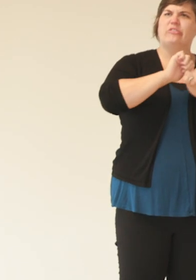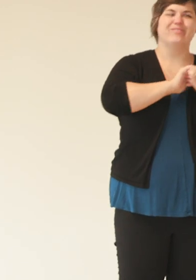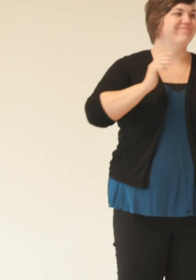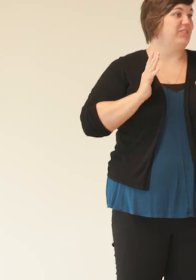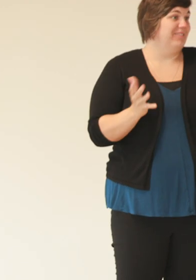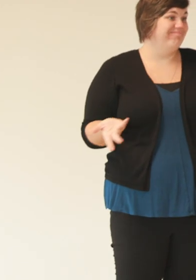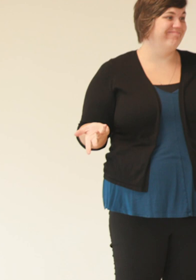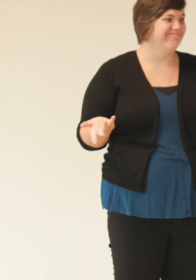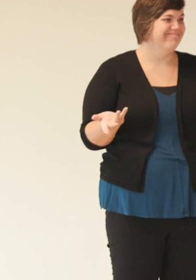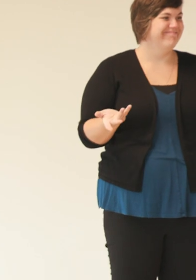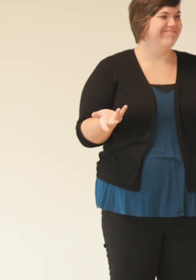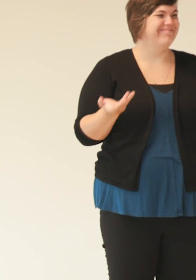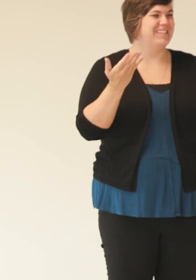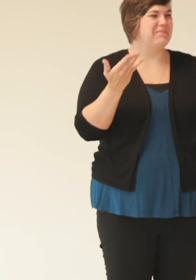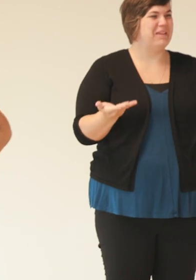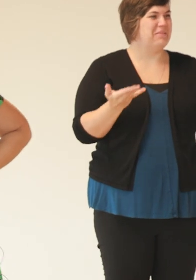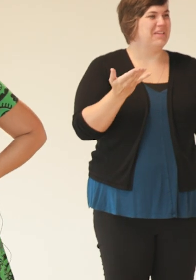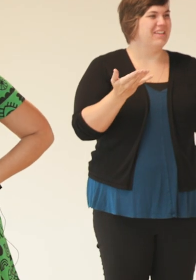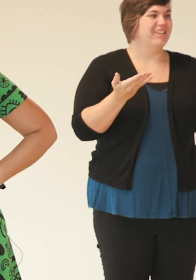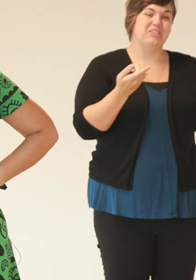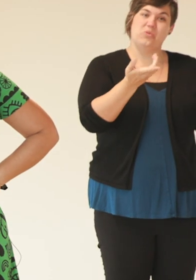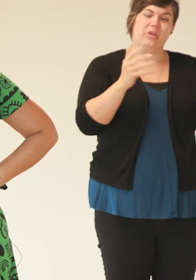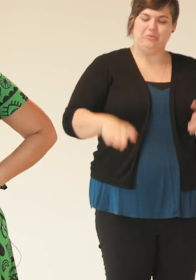too. Maybe that's what you needed to do when you were younger.